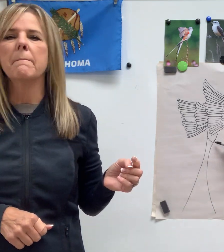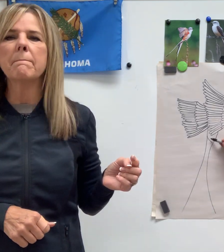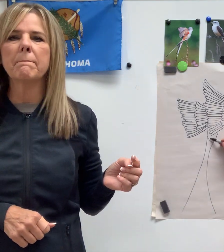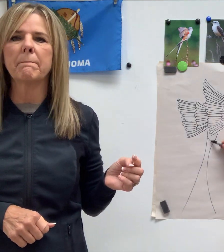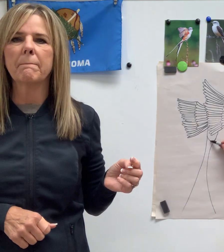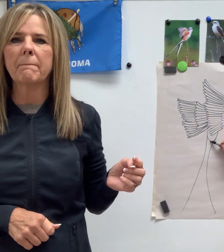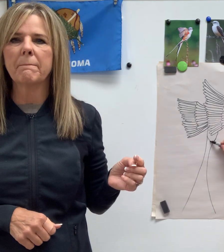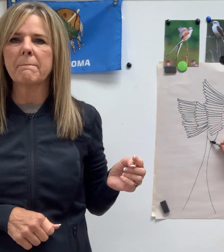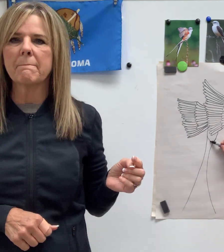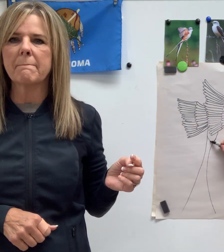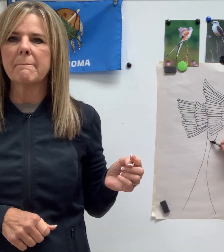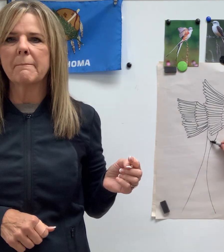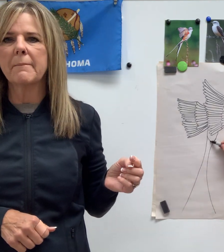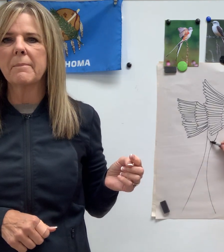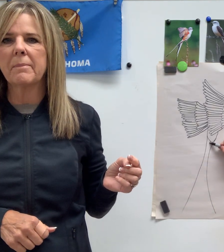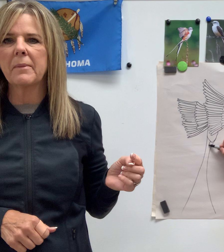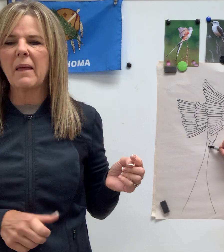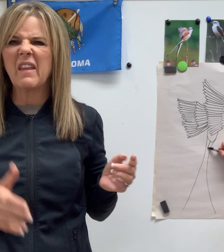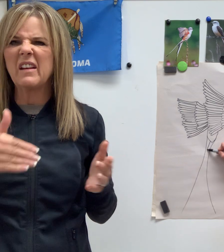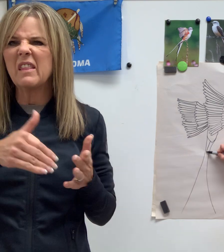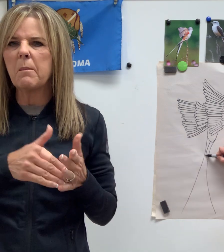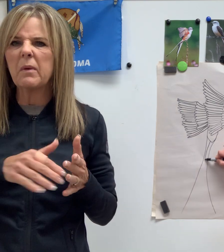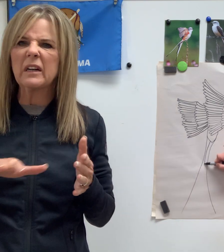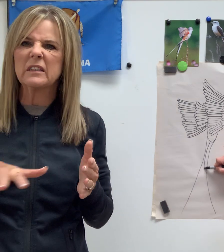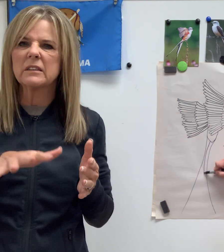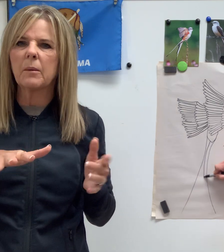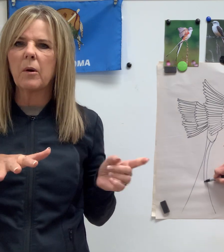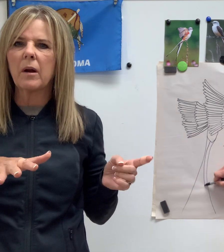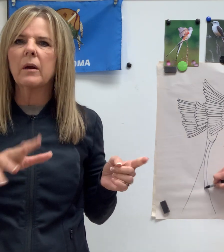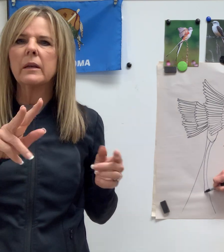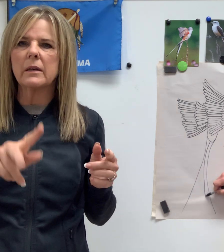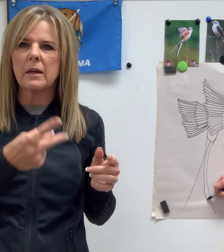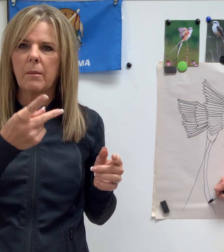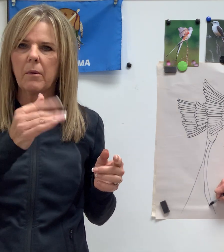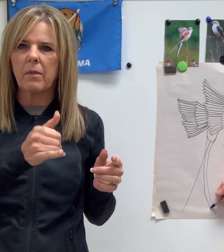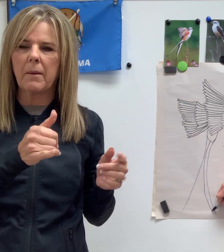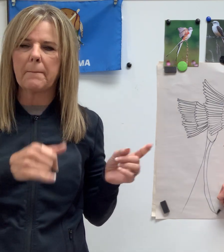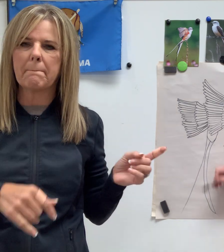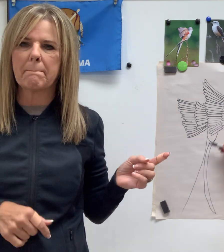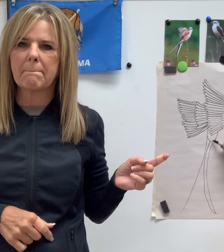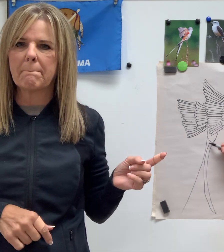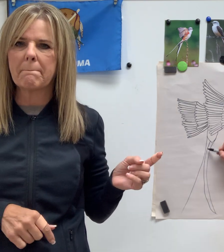And then from the middle-ish somewhere, we're just going to go ahead and double it.